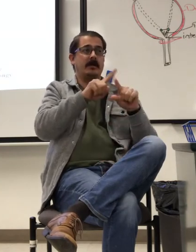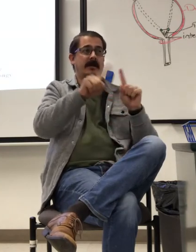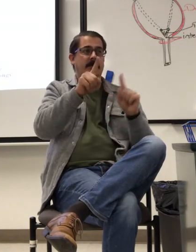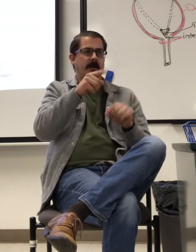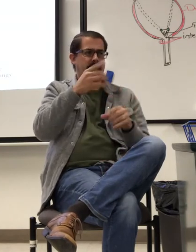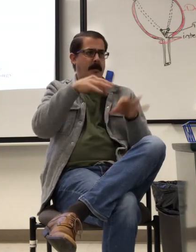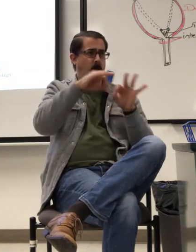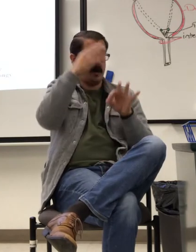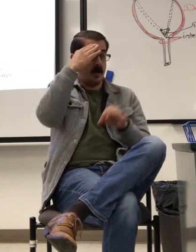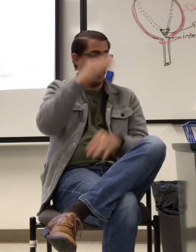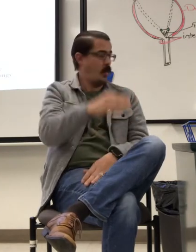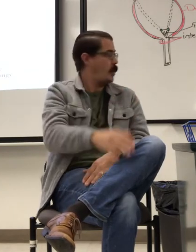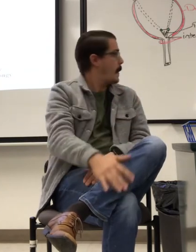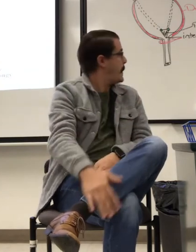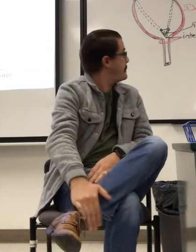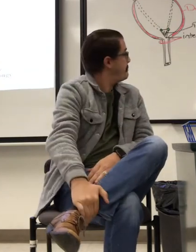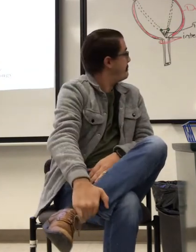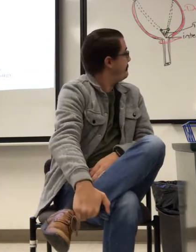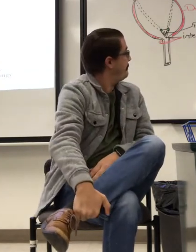Ureters